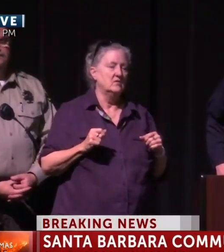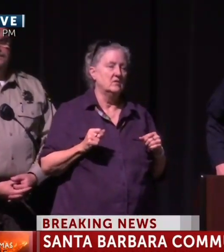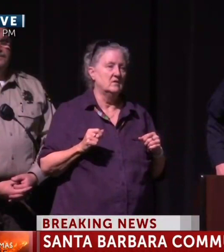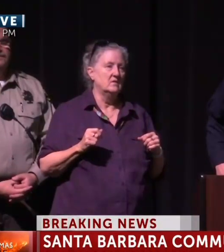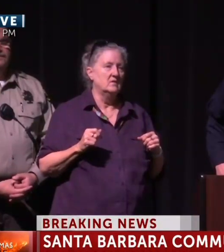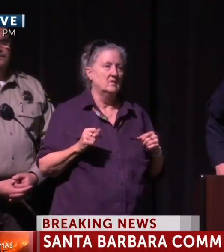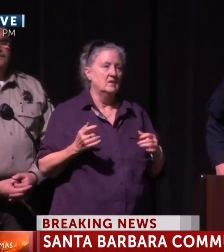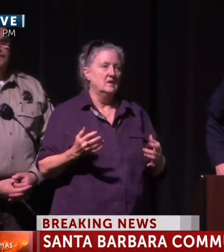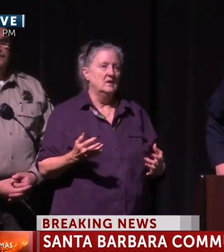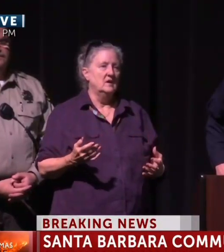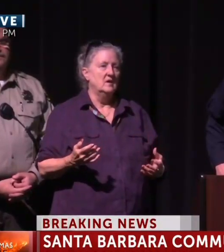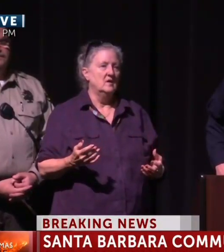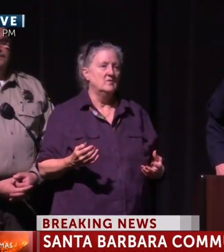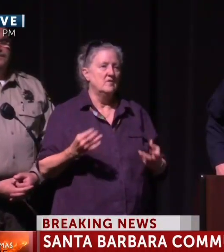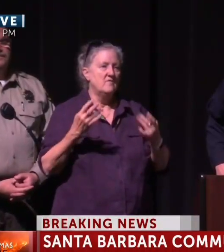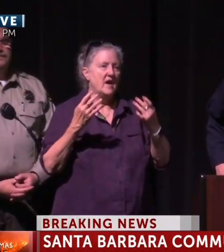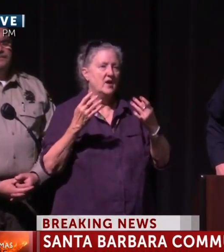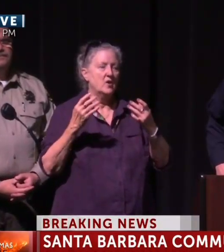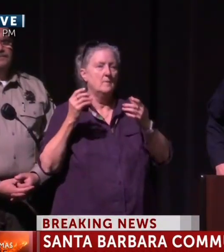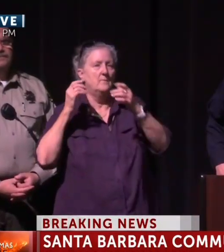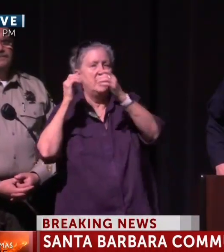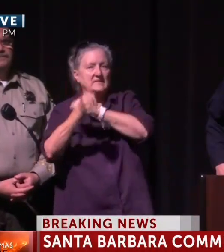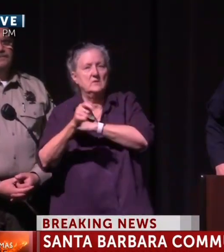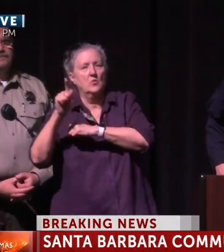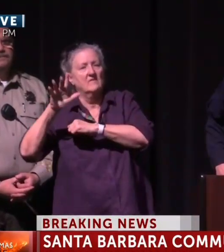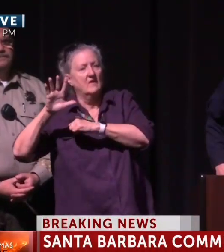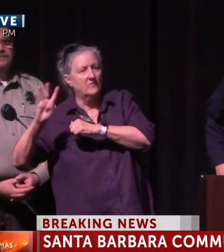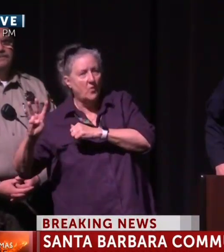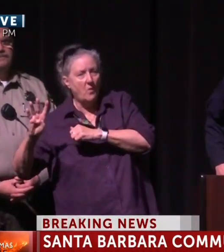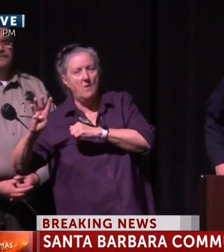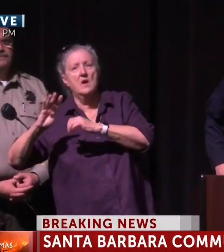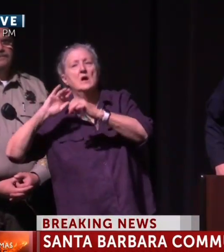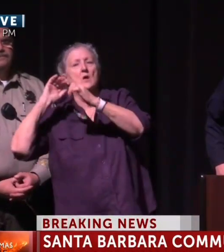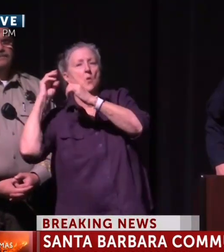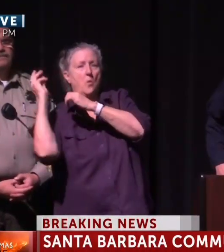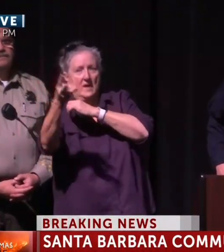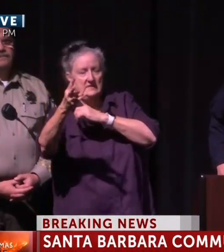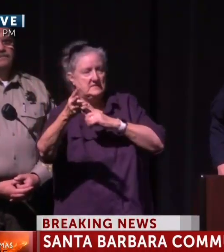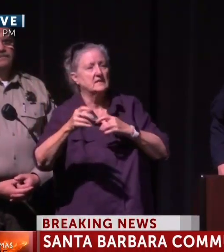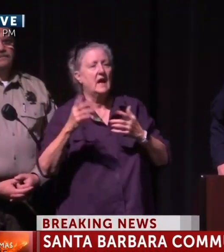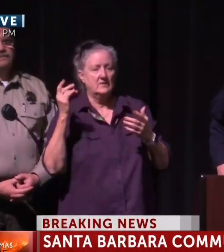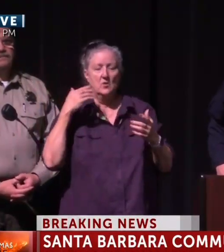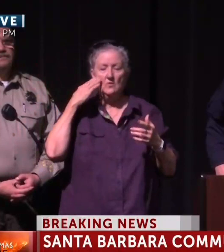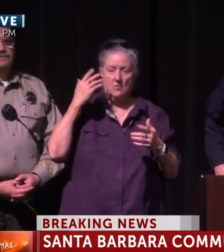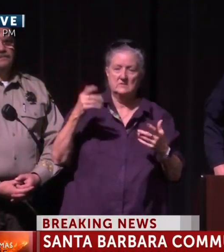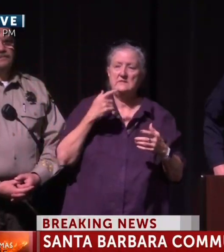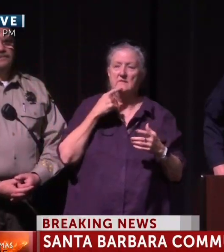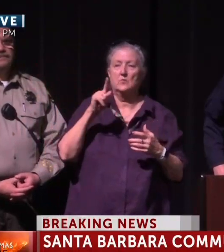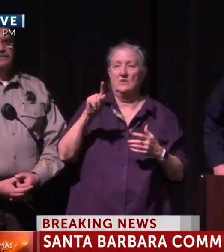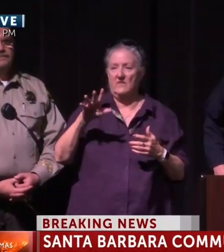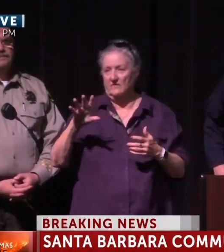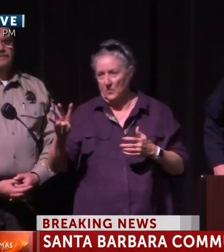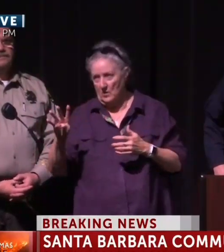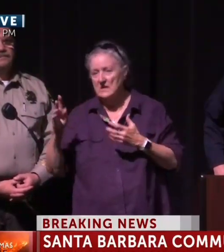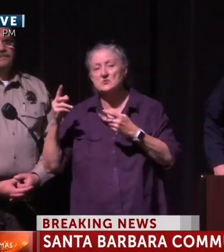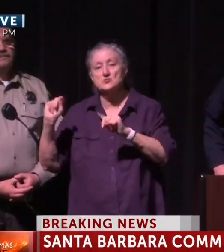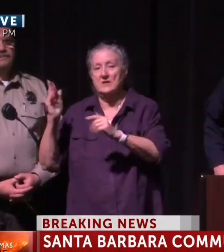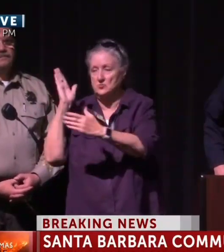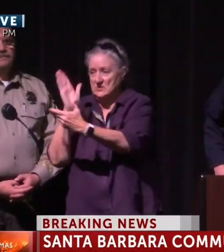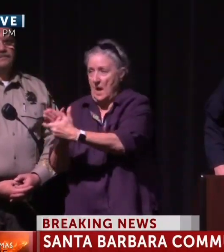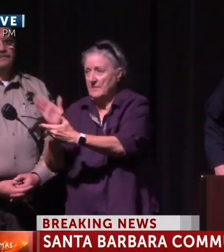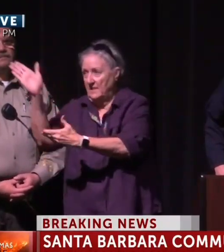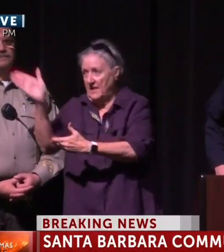going west of the 154. I know you've all said 154 is like a line in the sand. So it's a